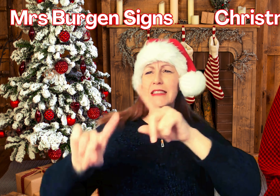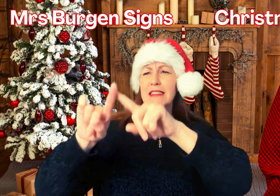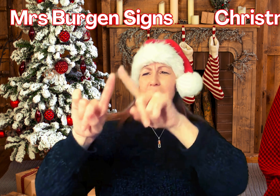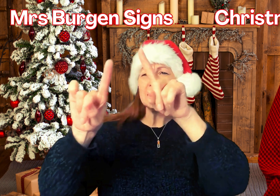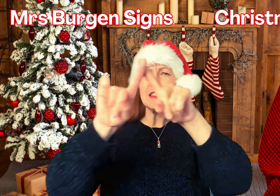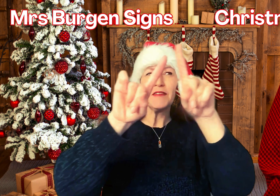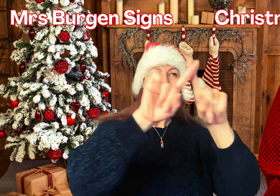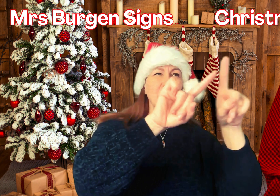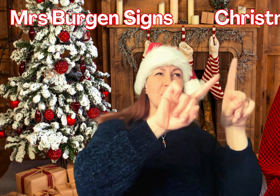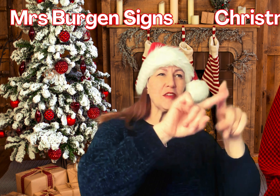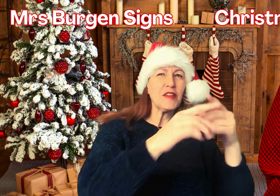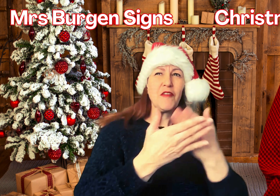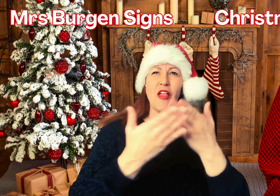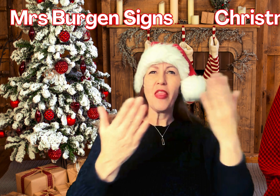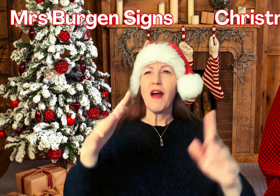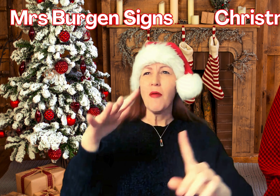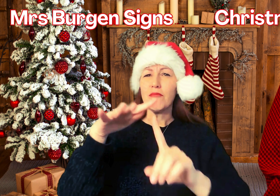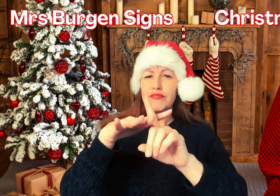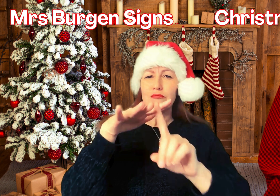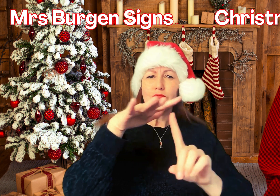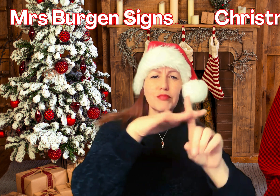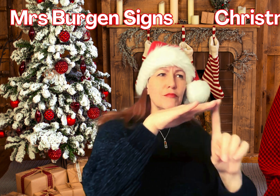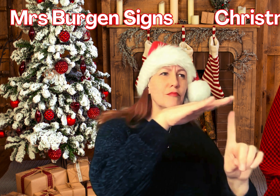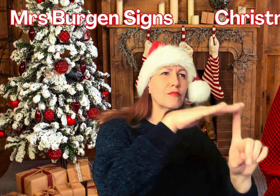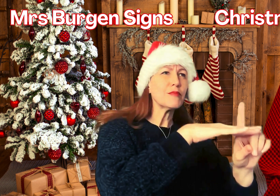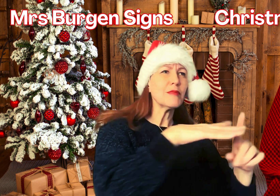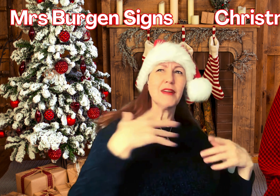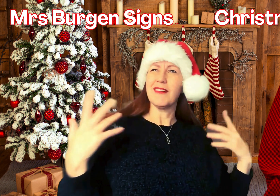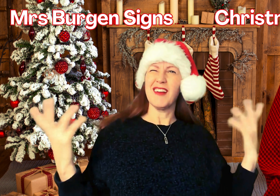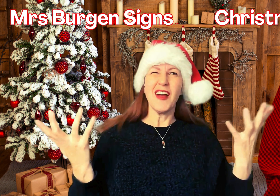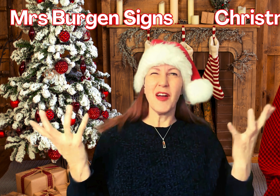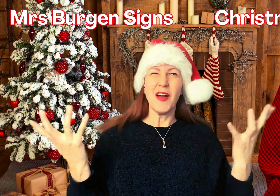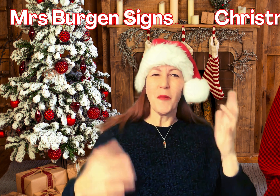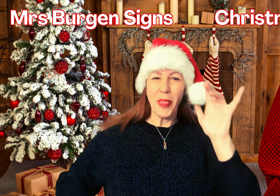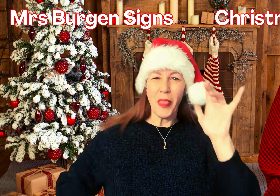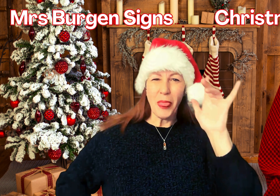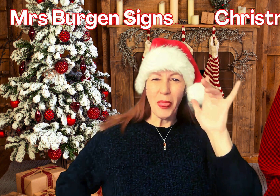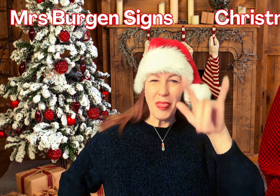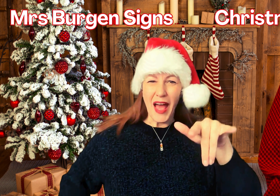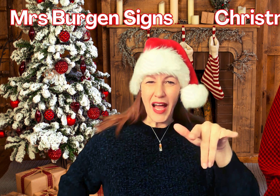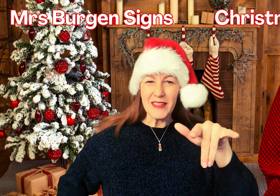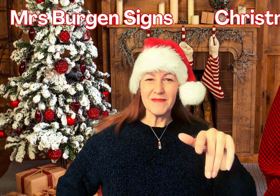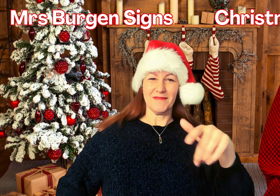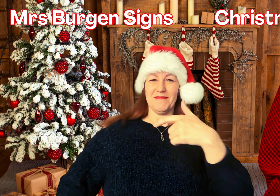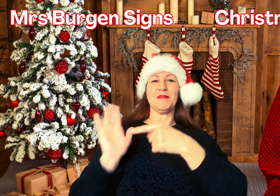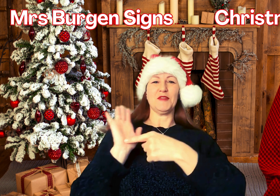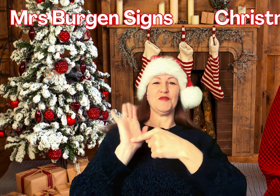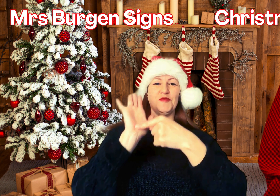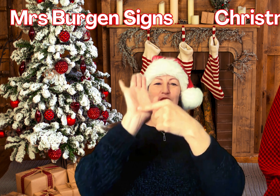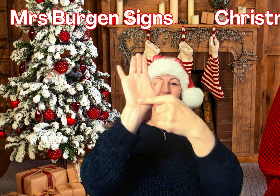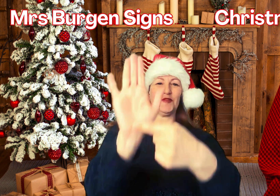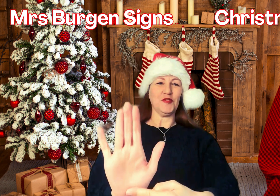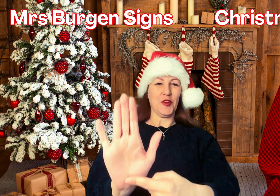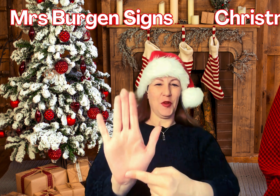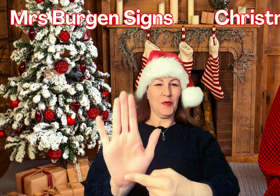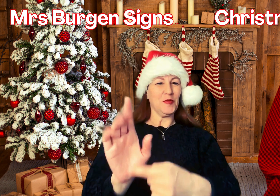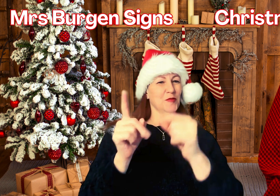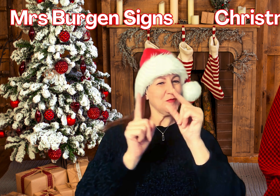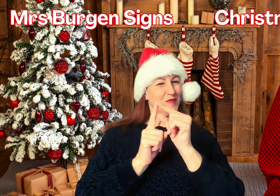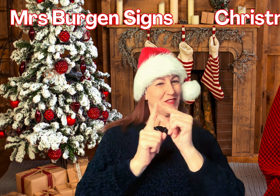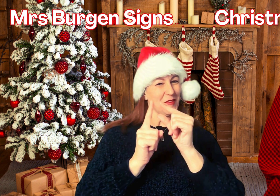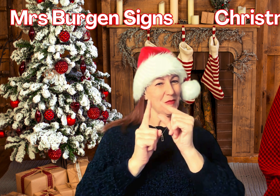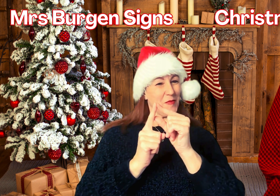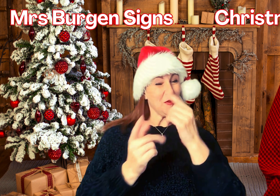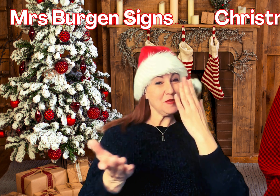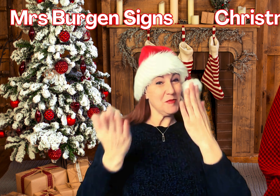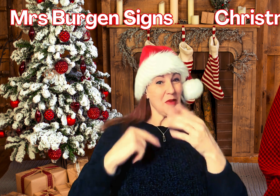That means you're seeing a lot of different things pop up around your neighborhood. What is that? I'm going to show you